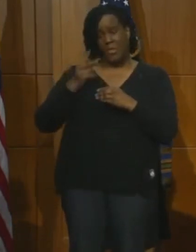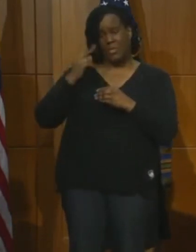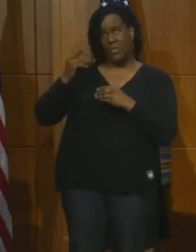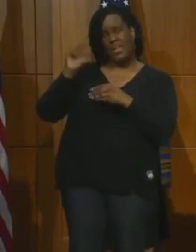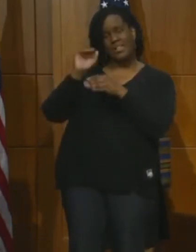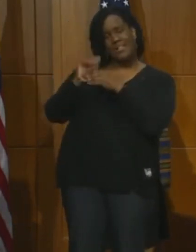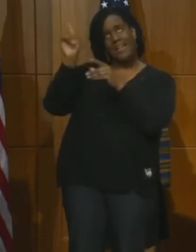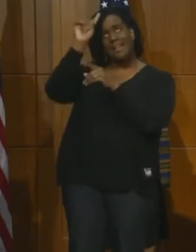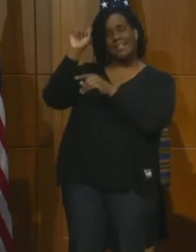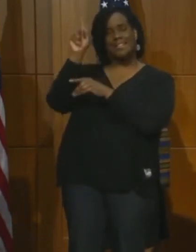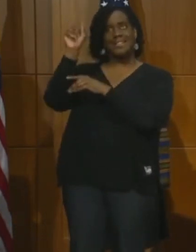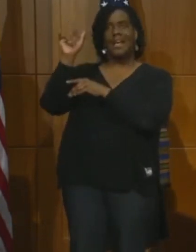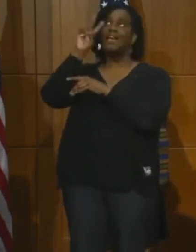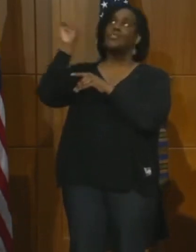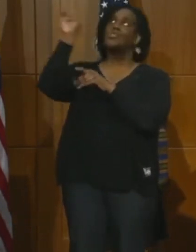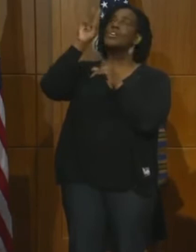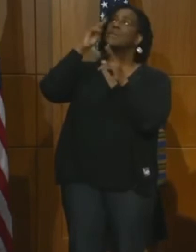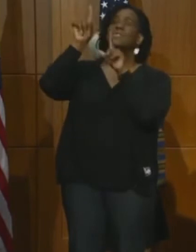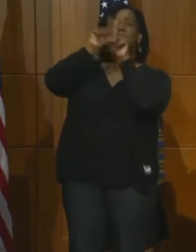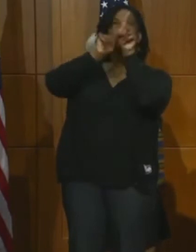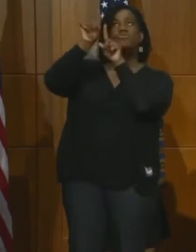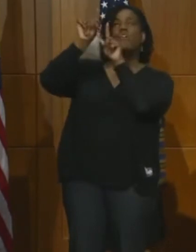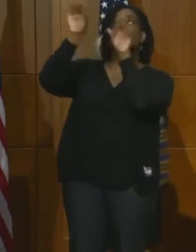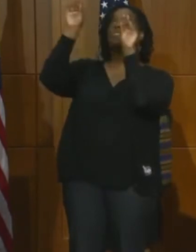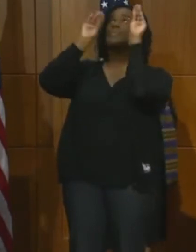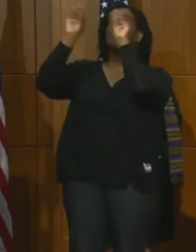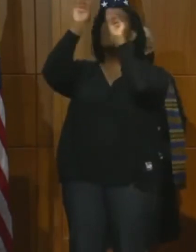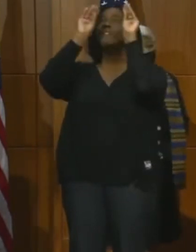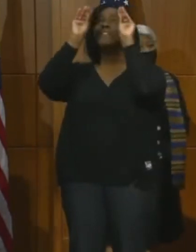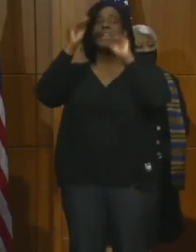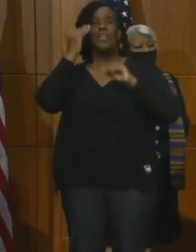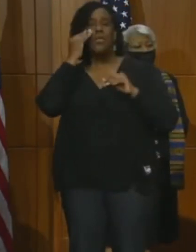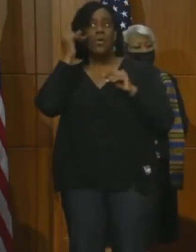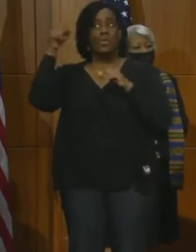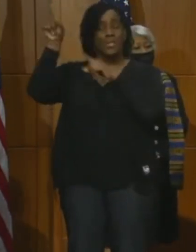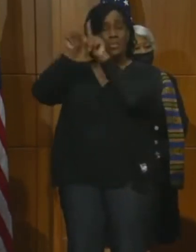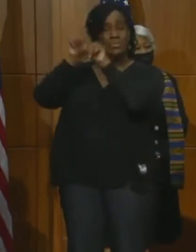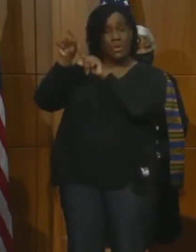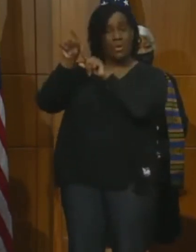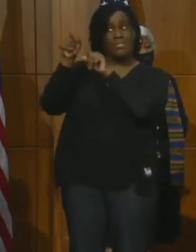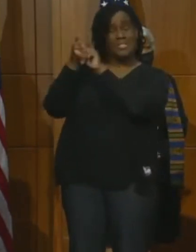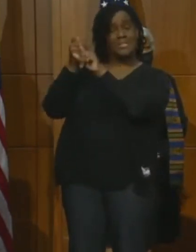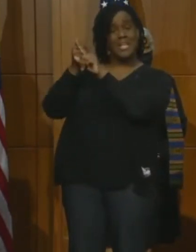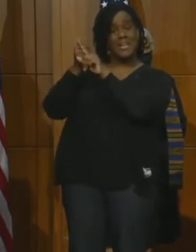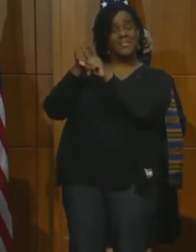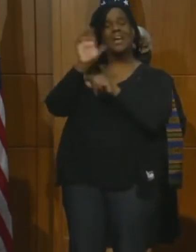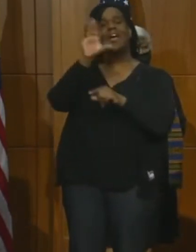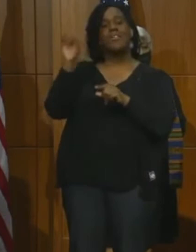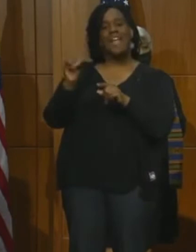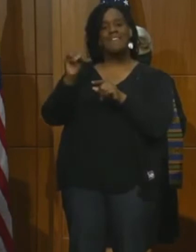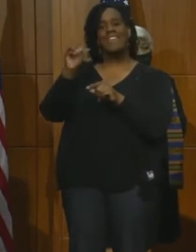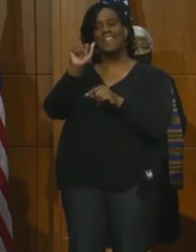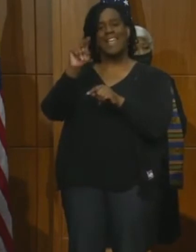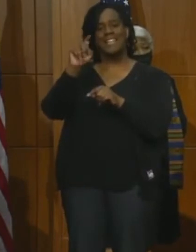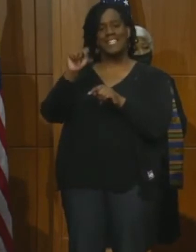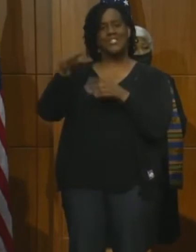sky, and you see those stars moving up there, know that those stars are our African ancestors dancing.